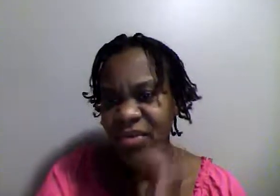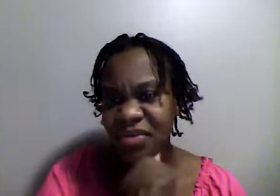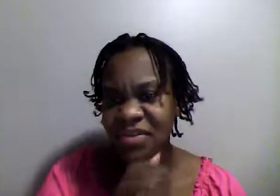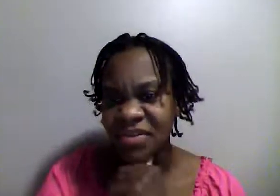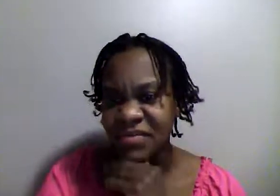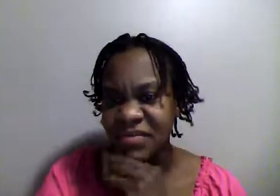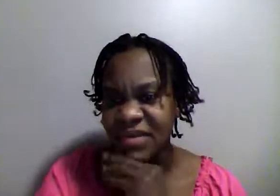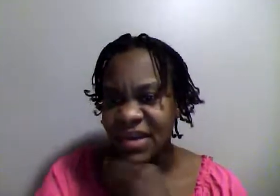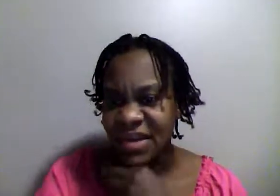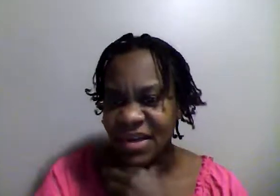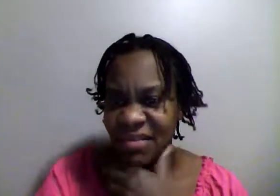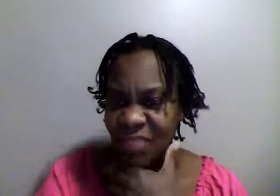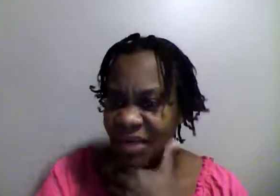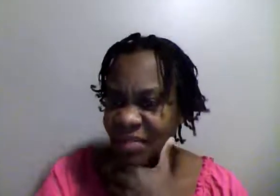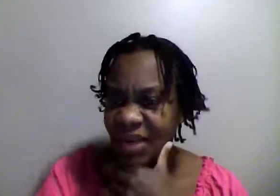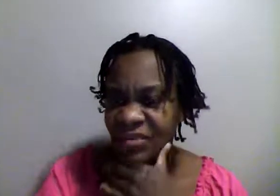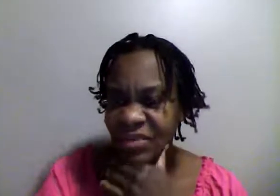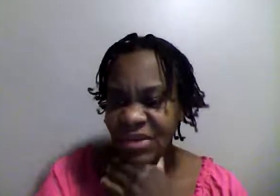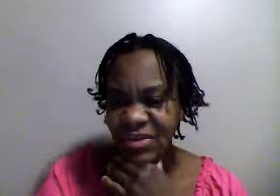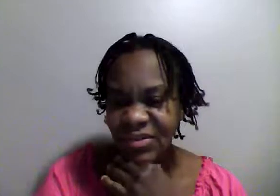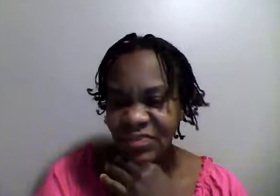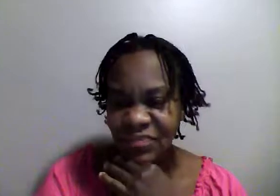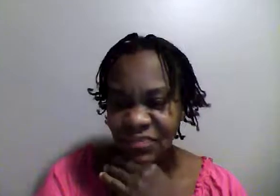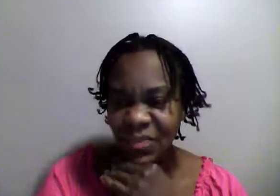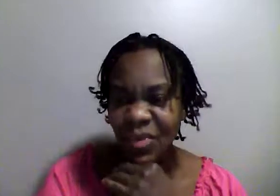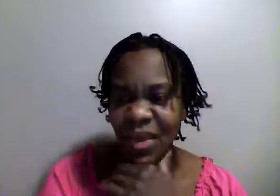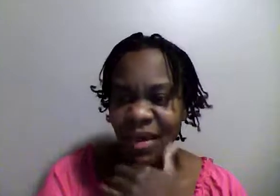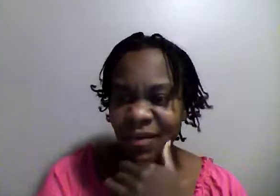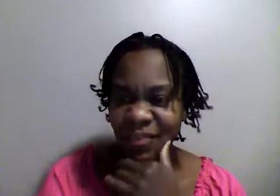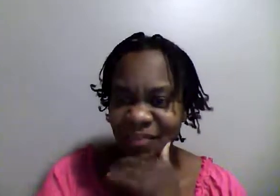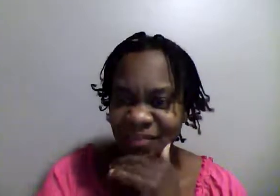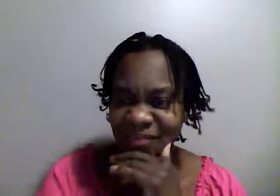cucumbers. Didn't bother my tomato. Okay.